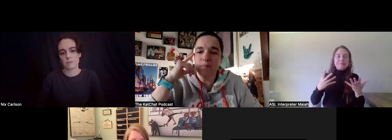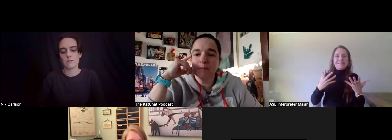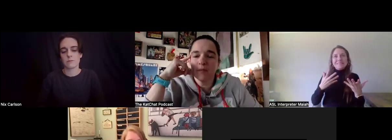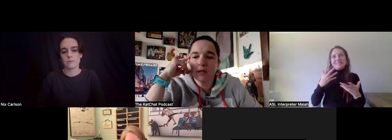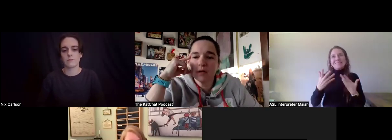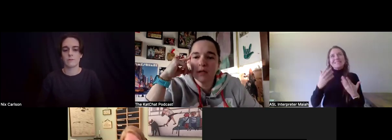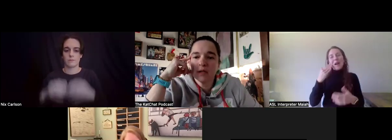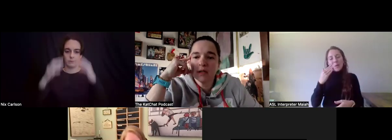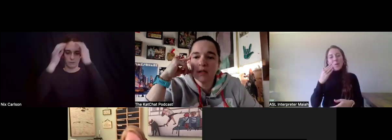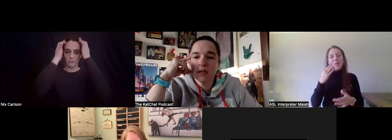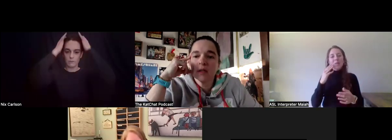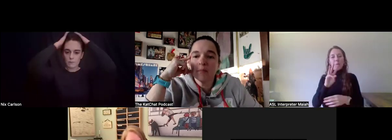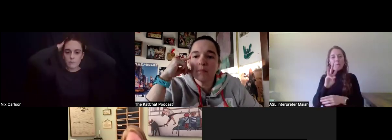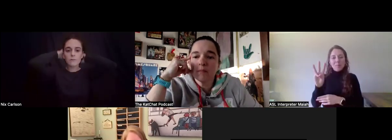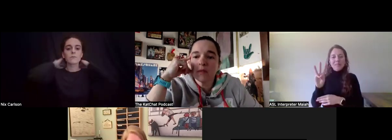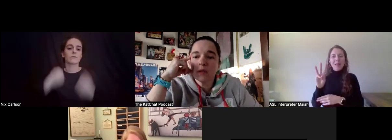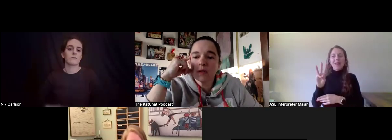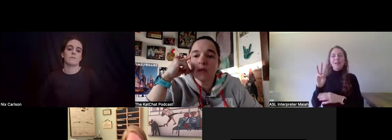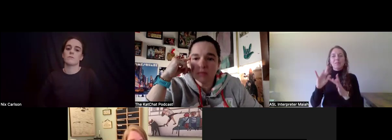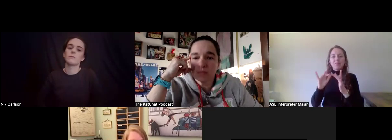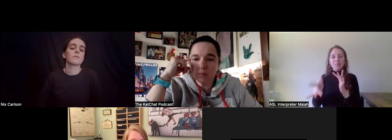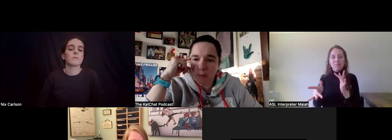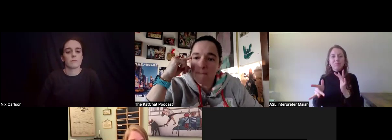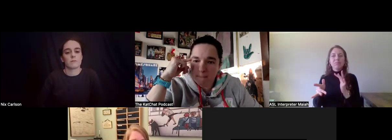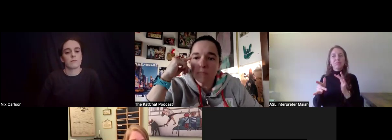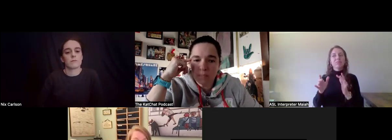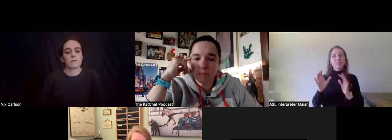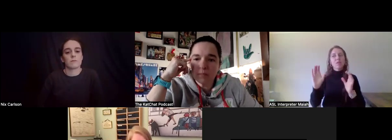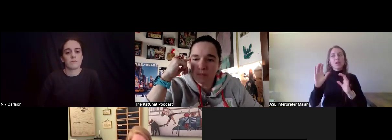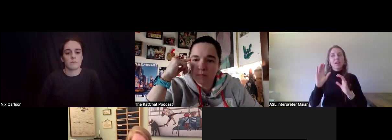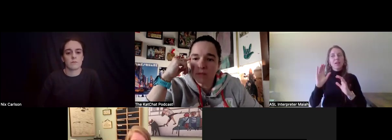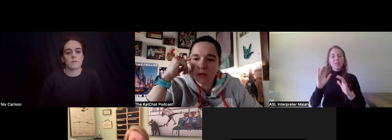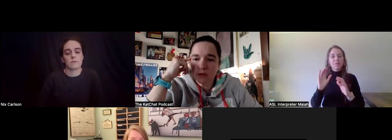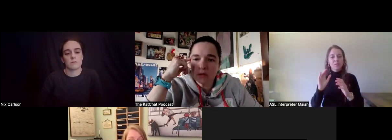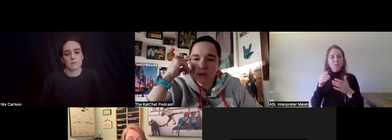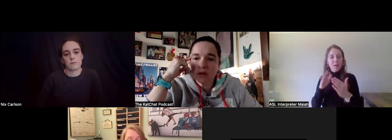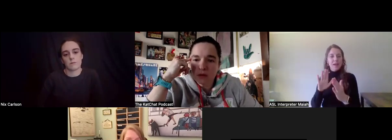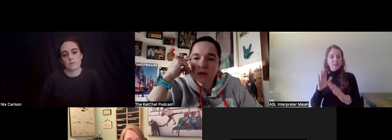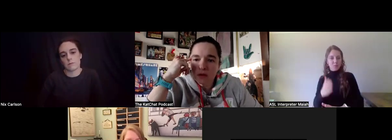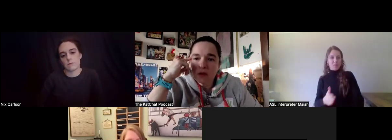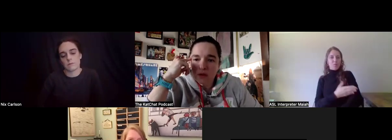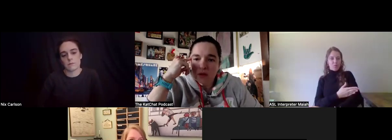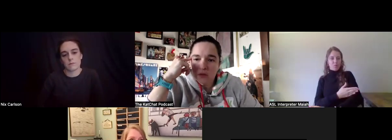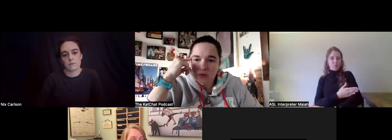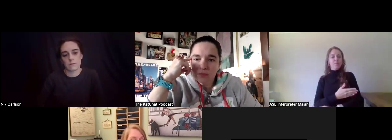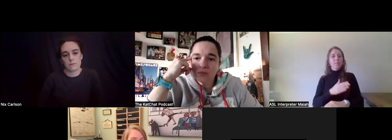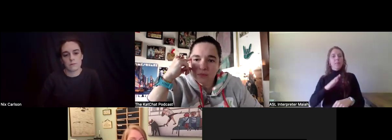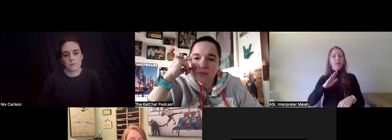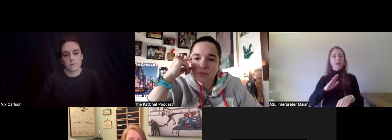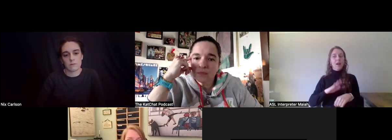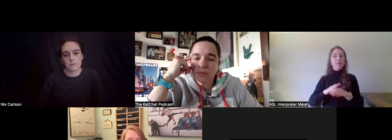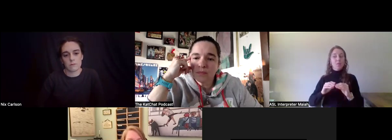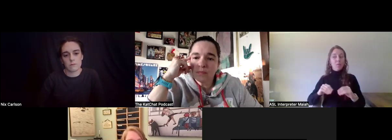know that they are looking for ways to keep improving the experience, even getting in on the ground, it's a matter